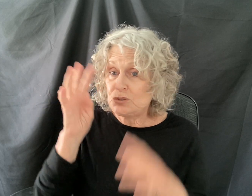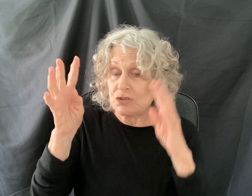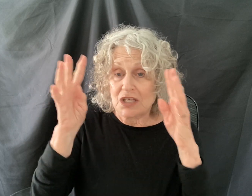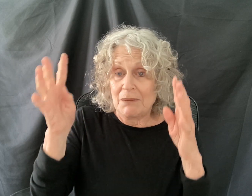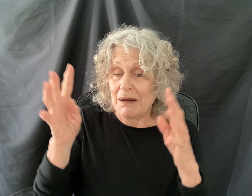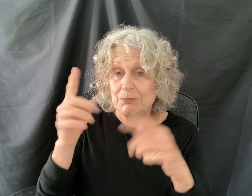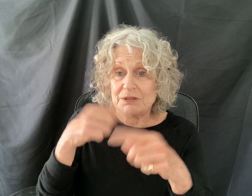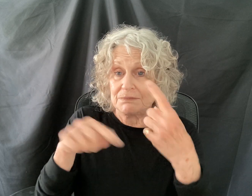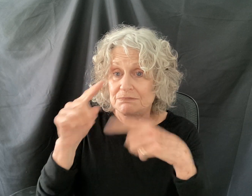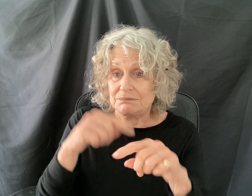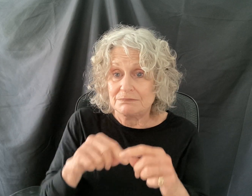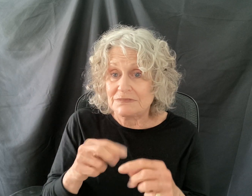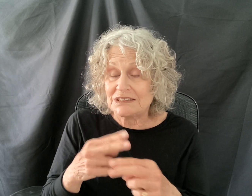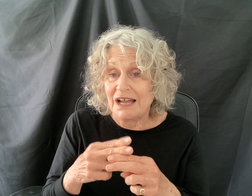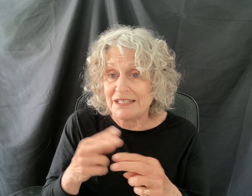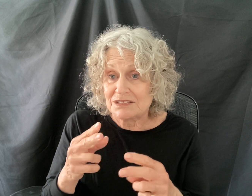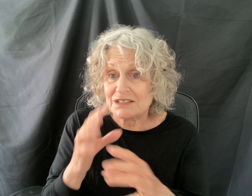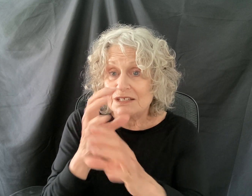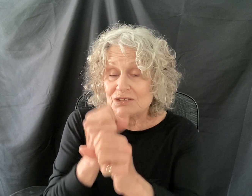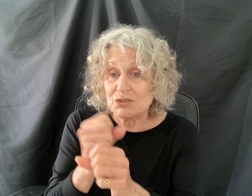can come up with signs so that you